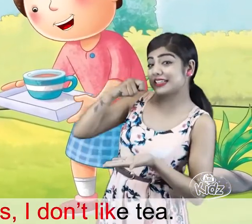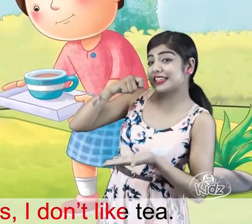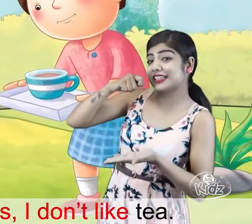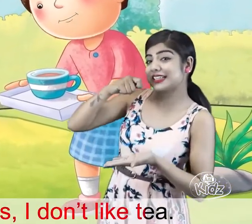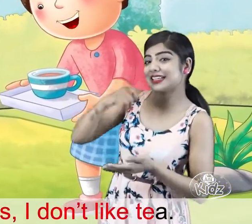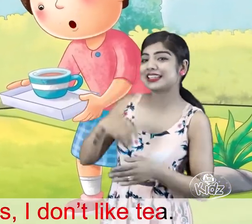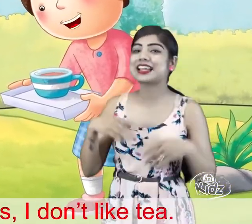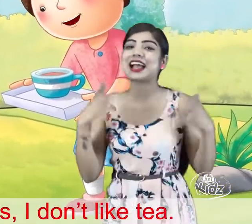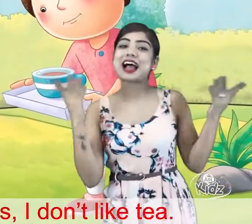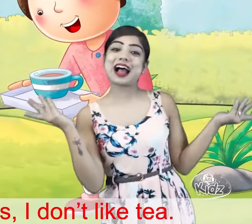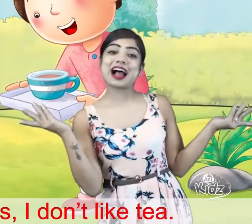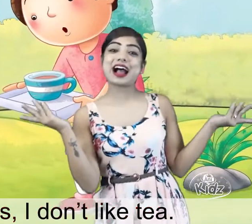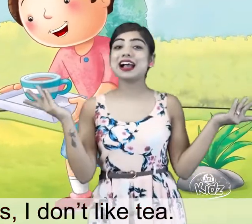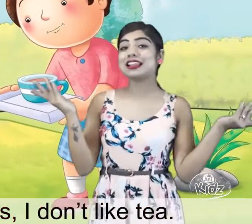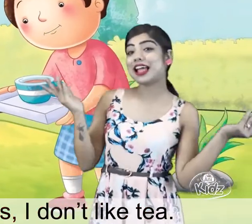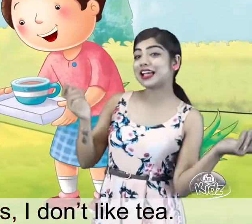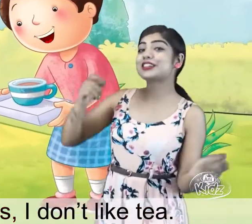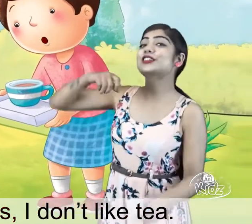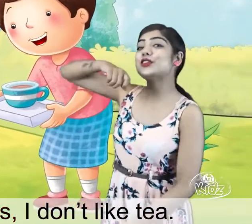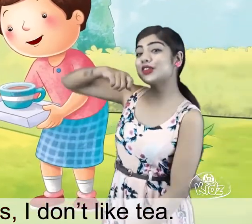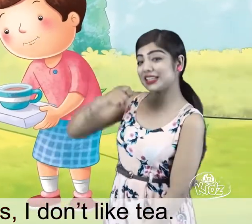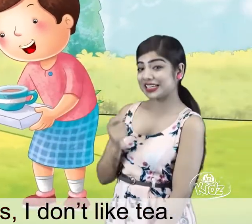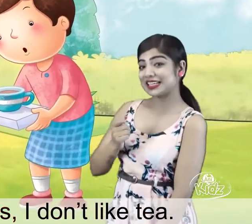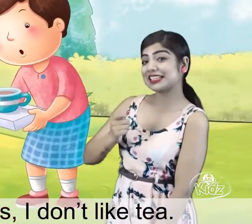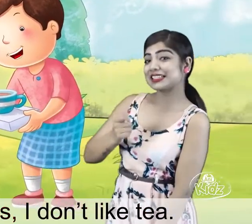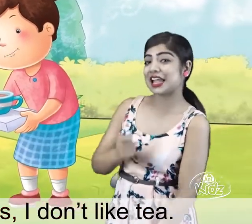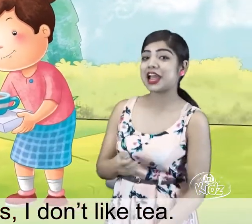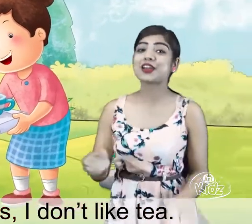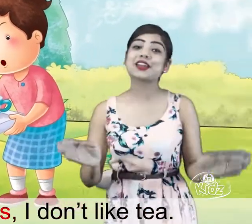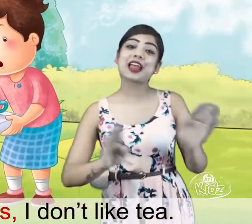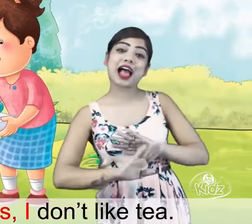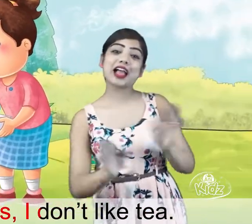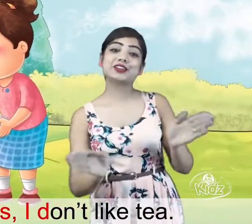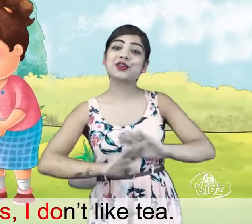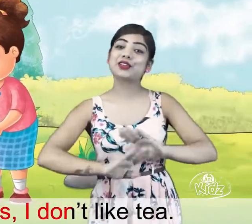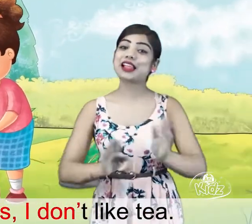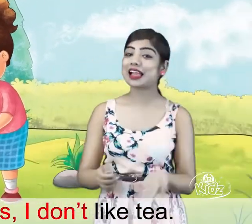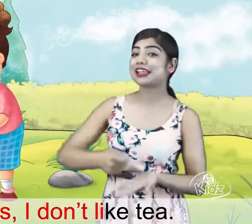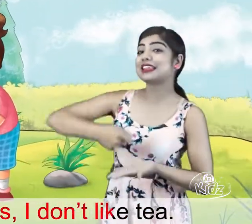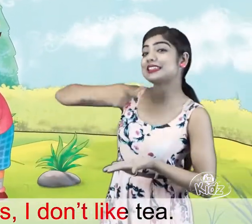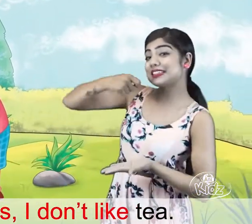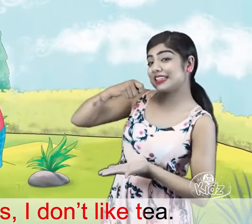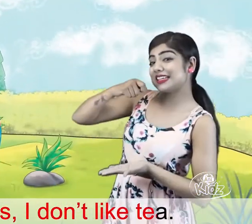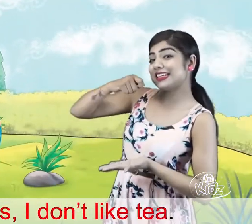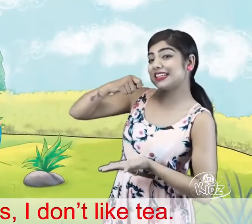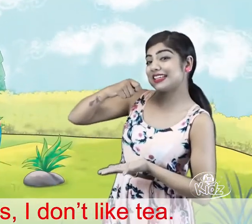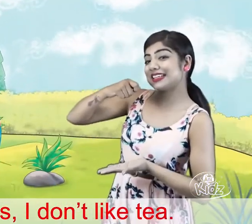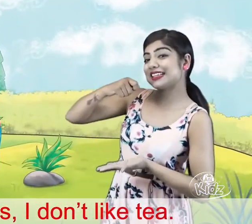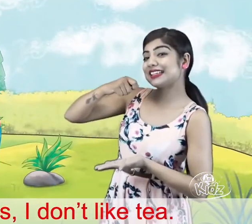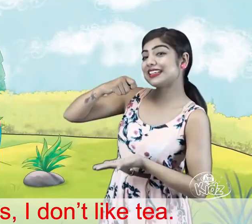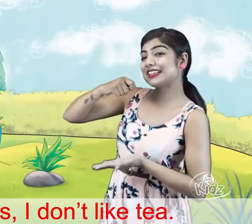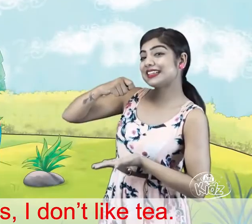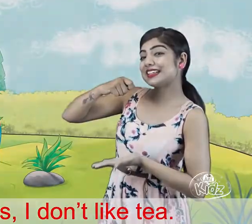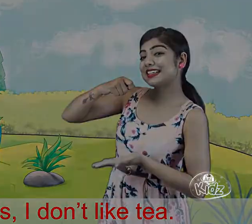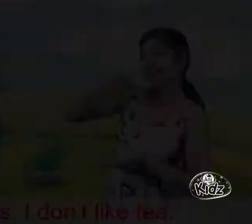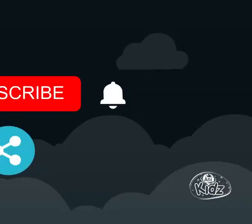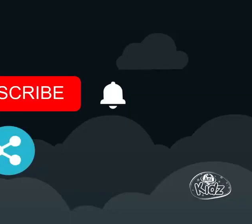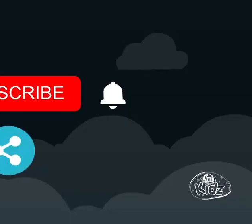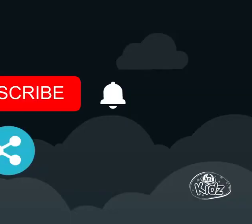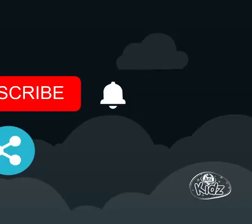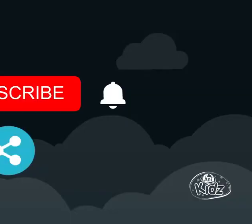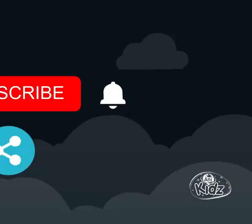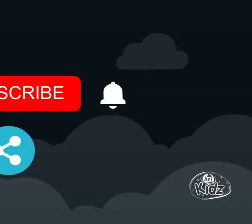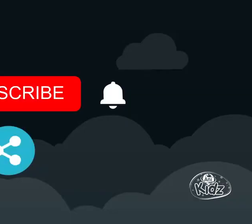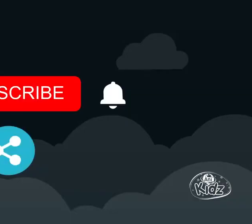like tea. I like to eat carrots, I don't like tea.